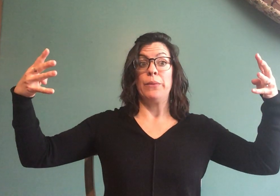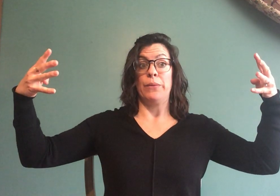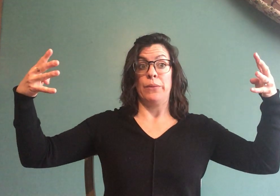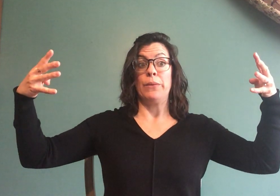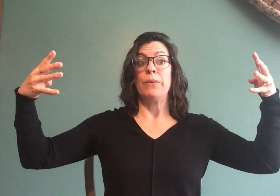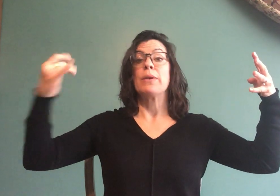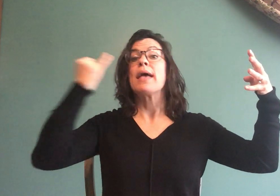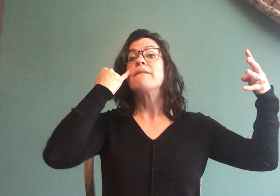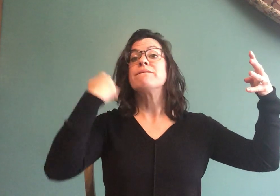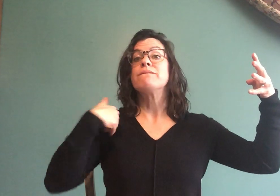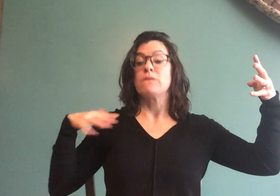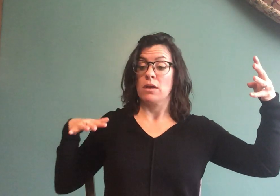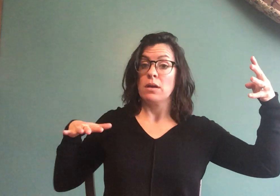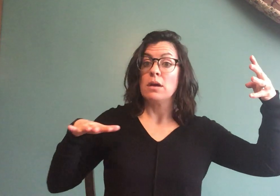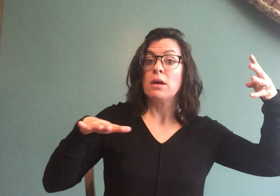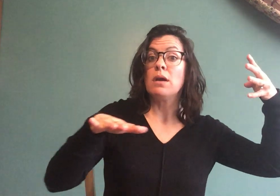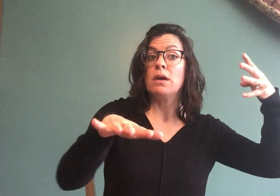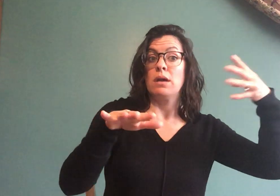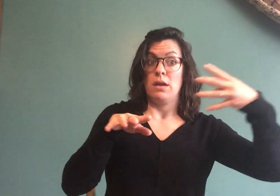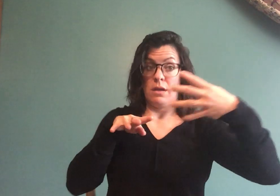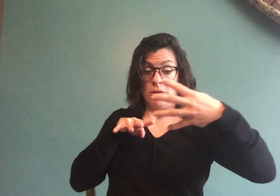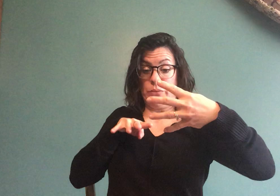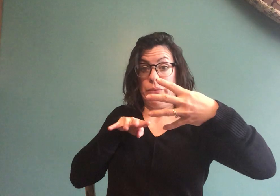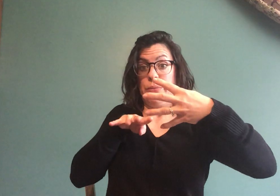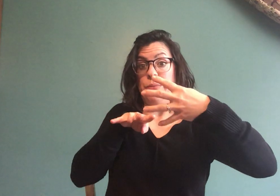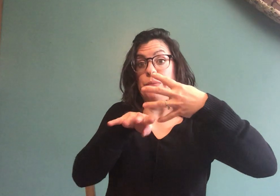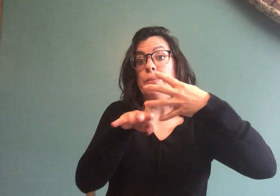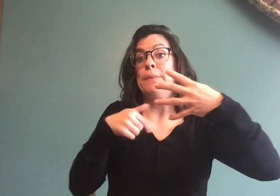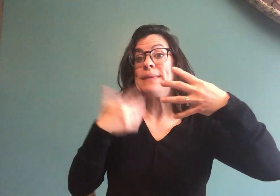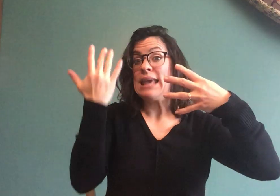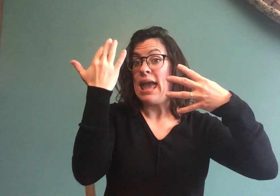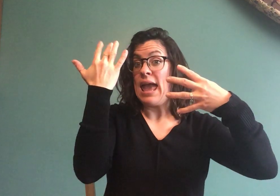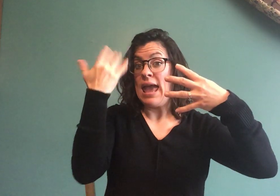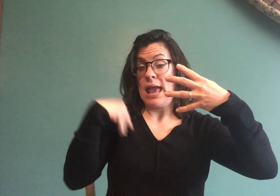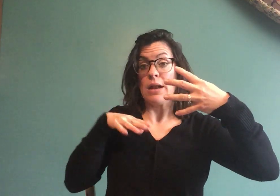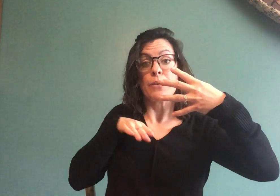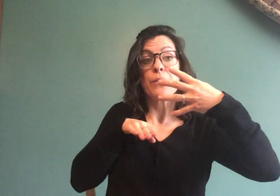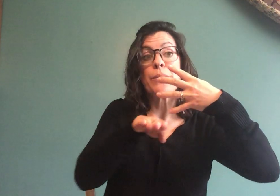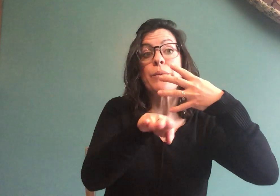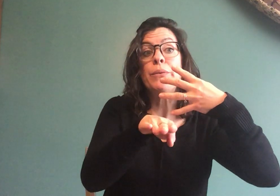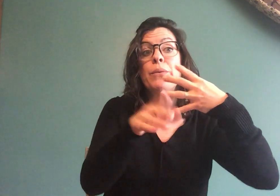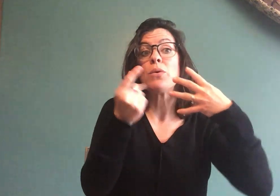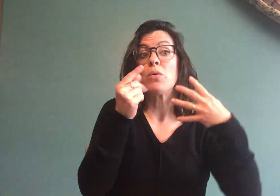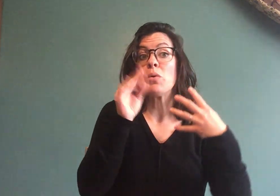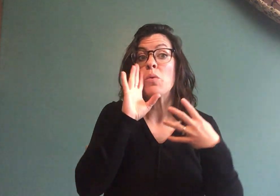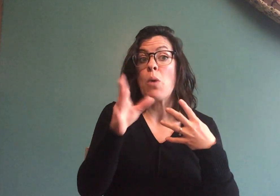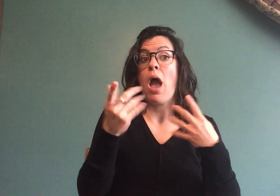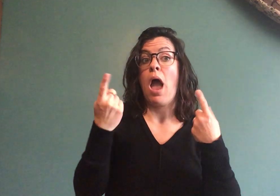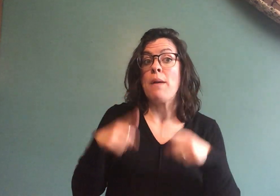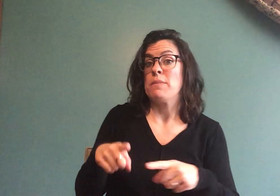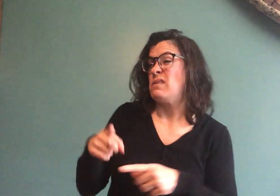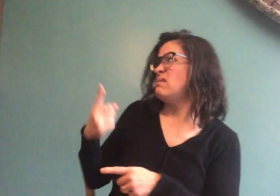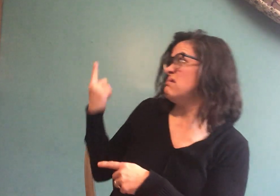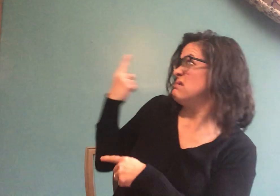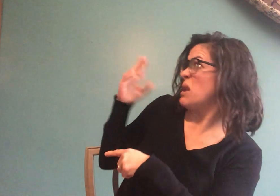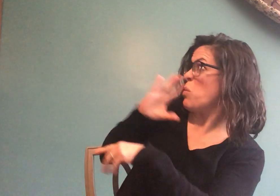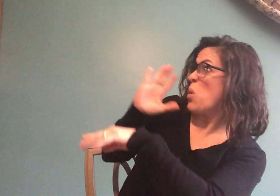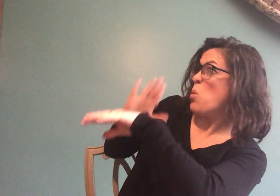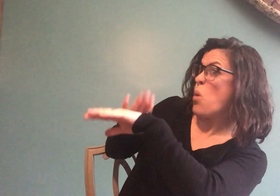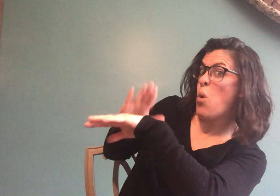It automatically will warn someone, probably. Better than that, it'll shut the machine off.